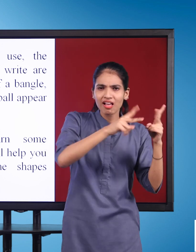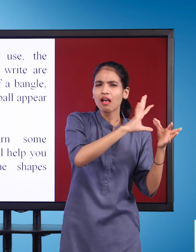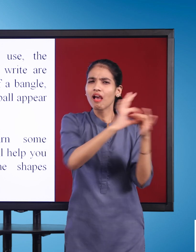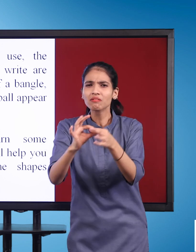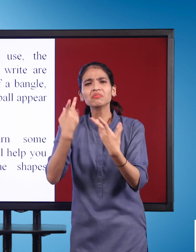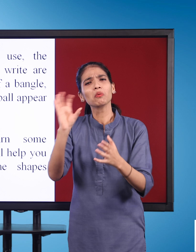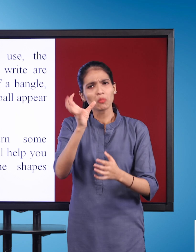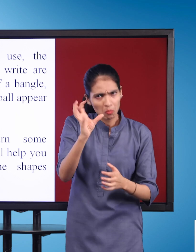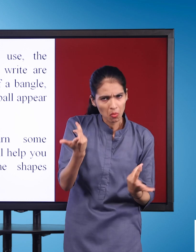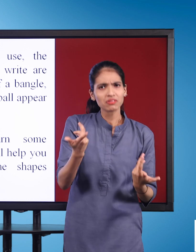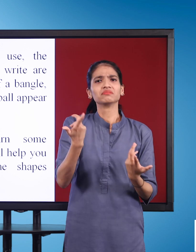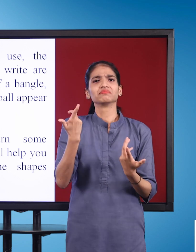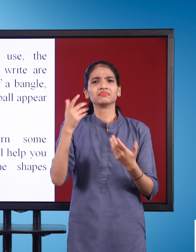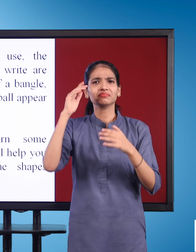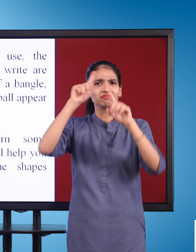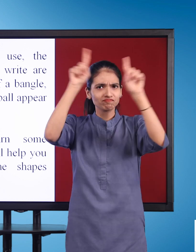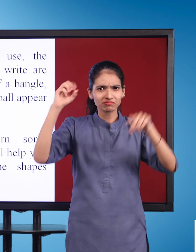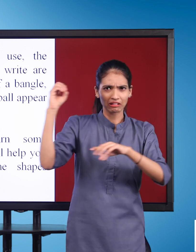help you know more about the shapes around you.